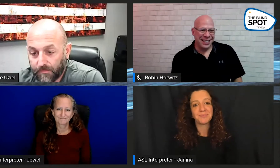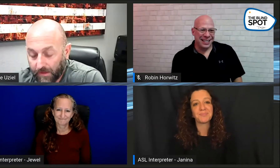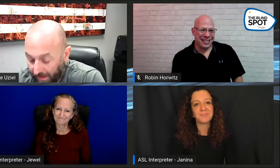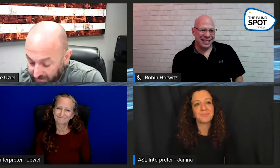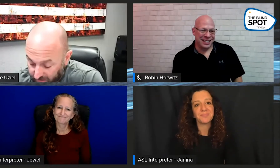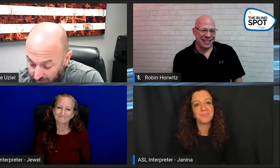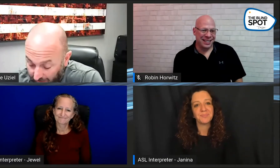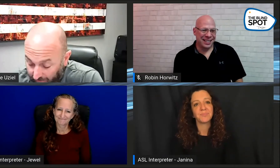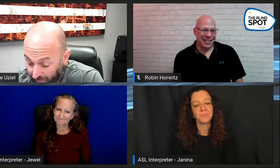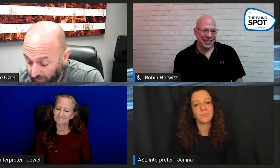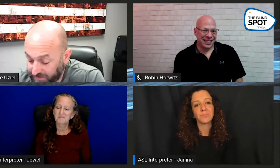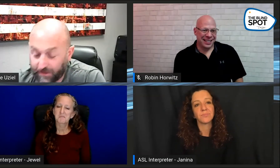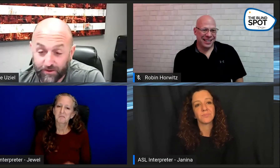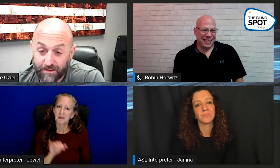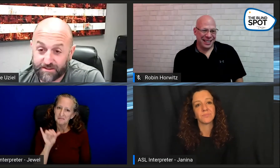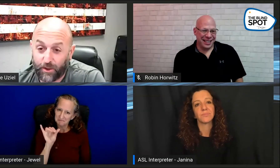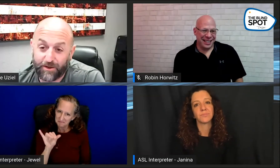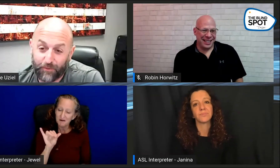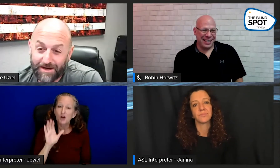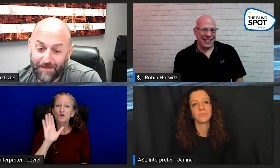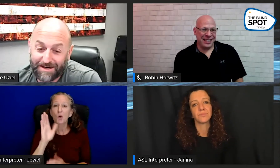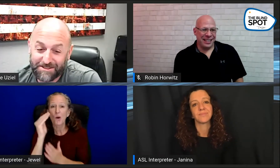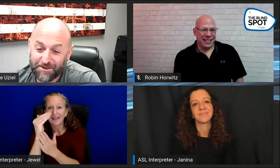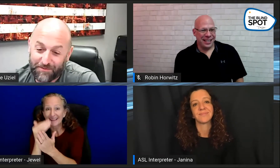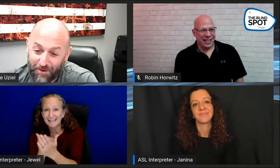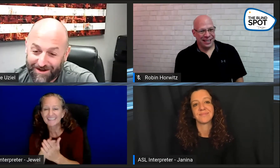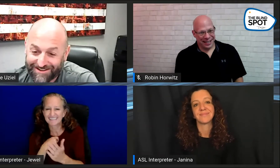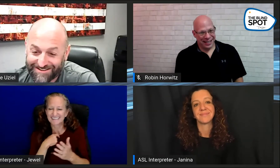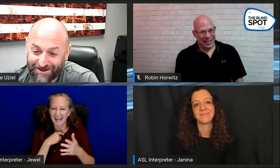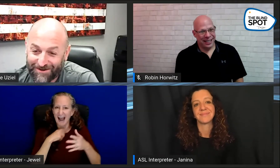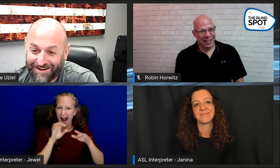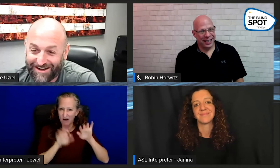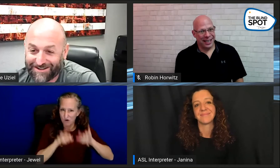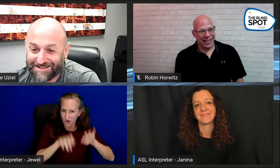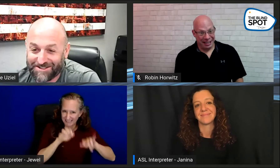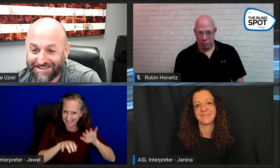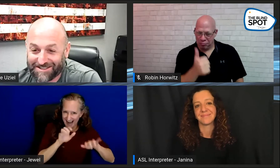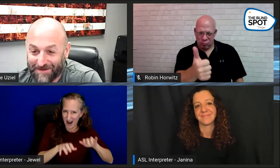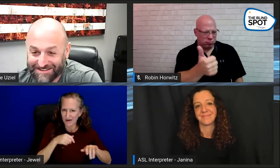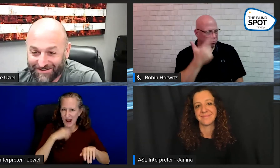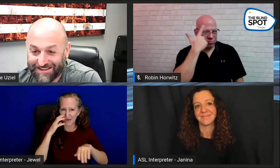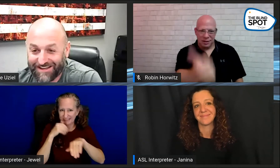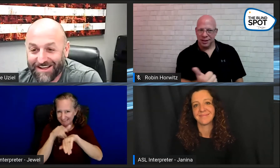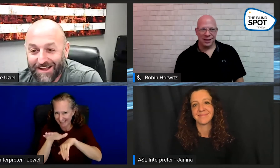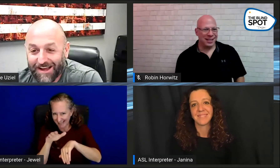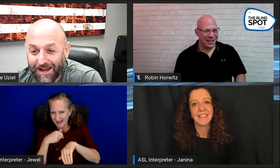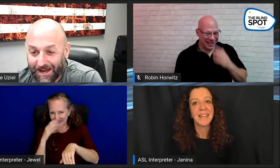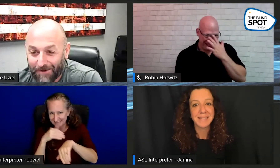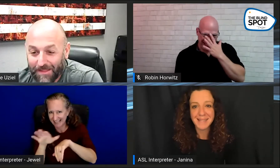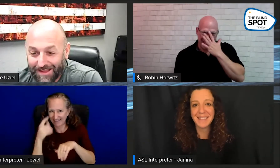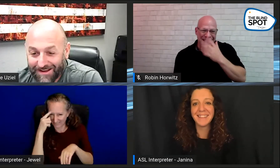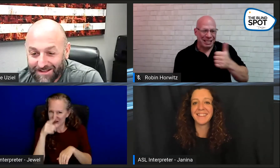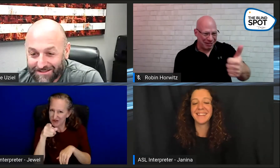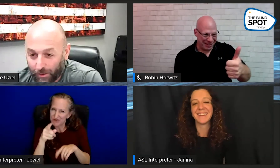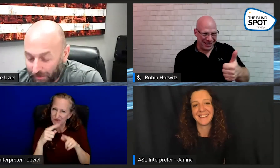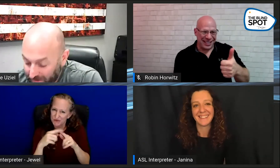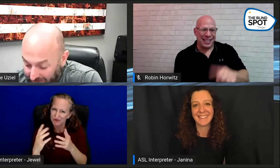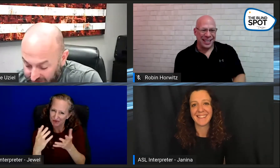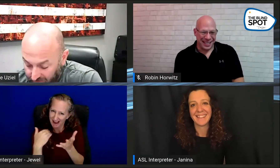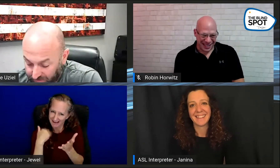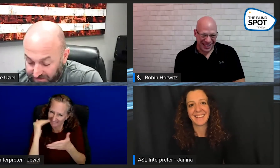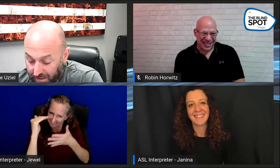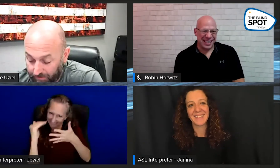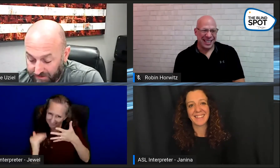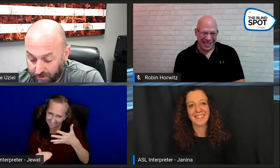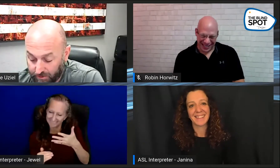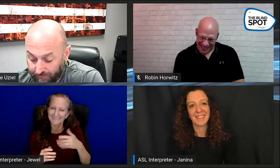still. Yeah. So I wrote down your list so I can write it back to you if you want it. So, and I'll send you a text message with it. Yes. So let's